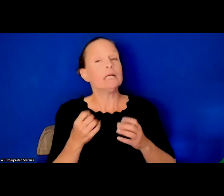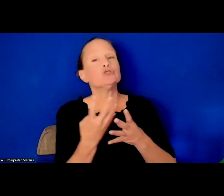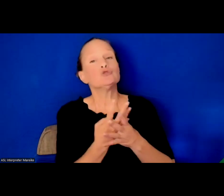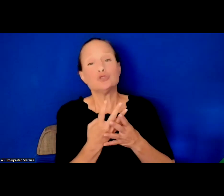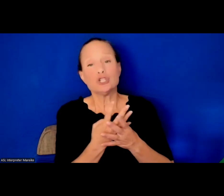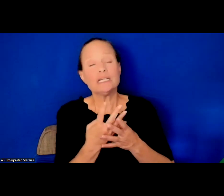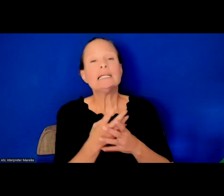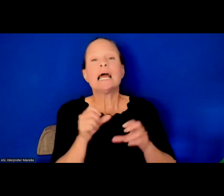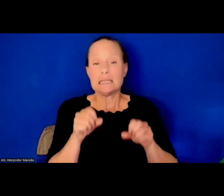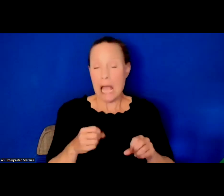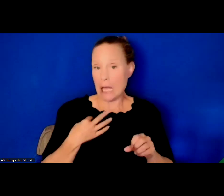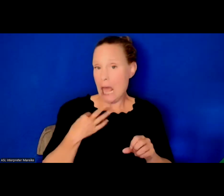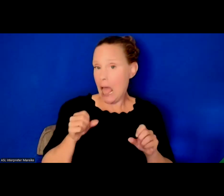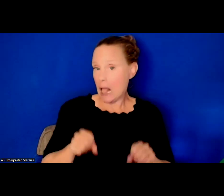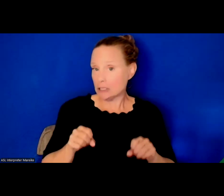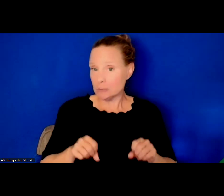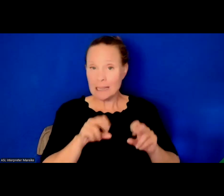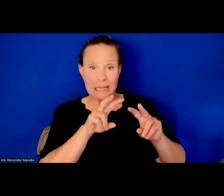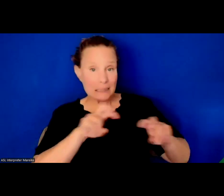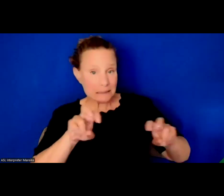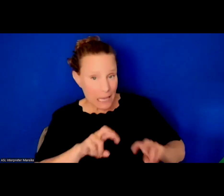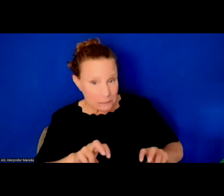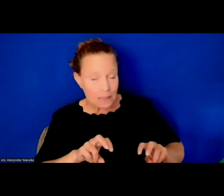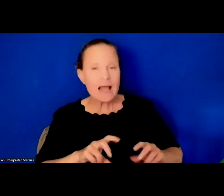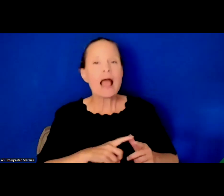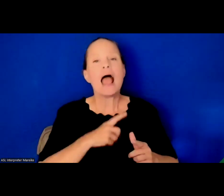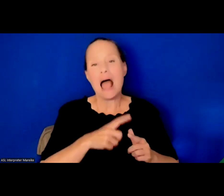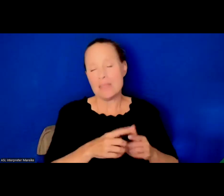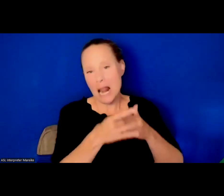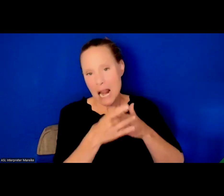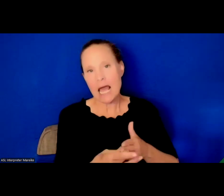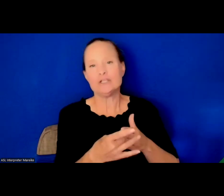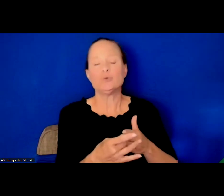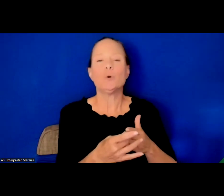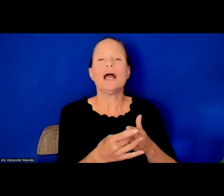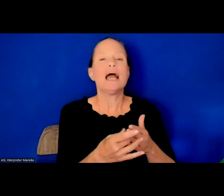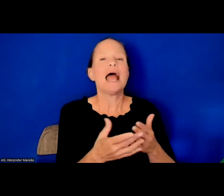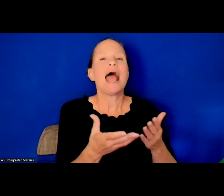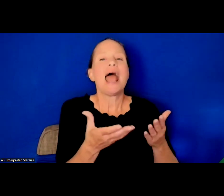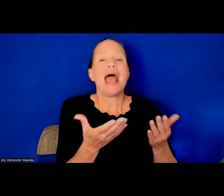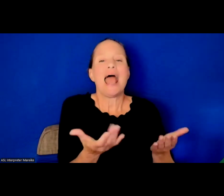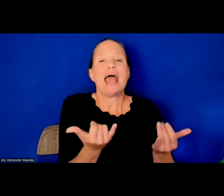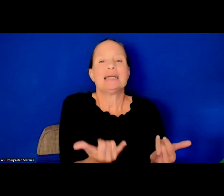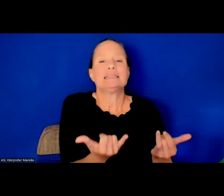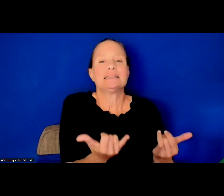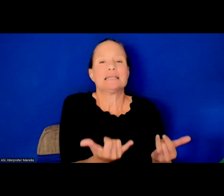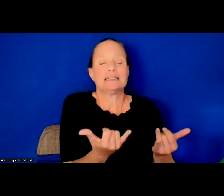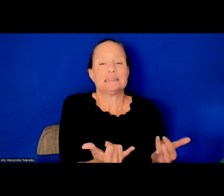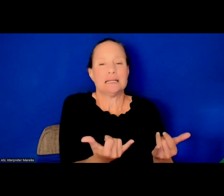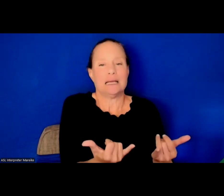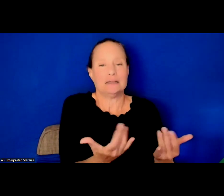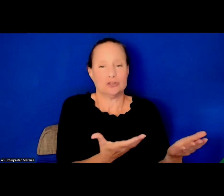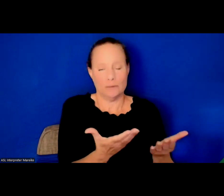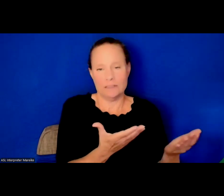eligibility assessment, and then they'll get navigated to existing services. With the federal